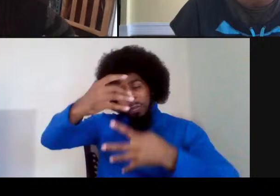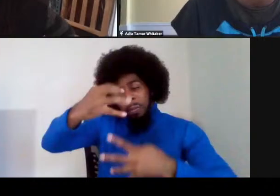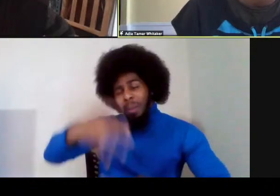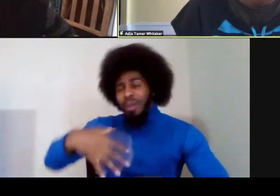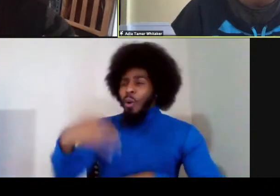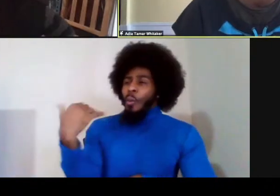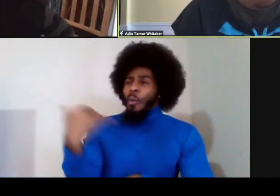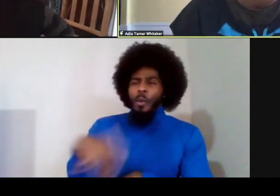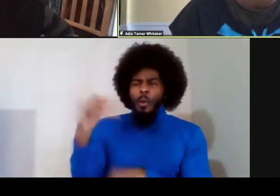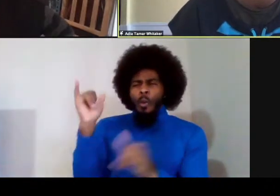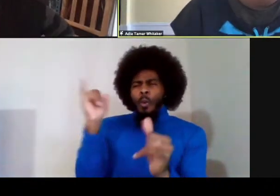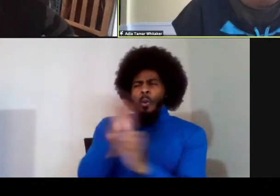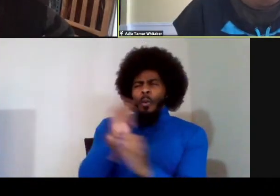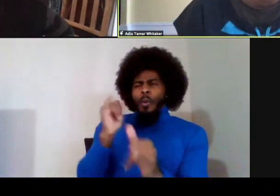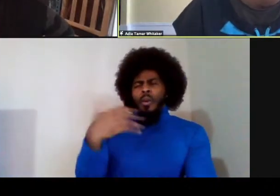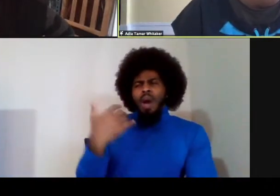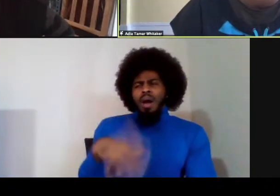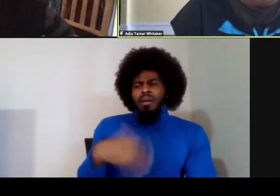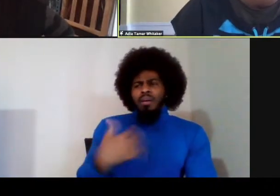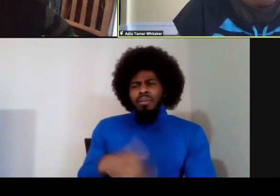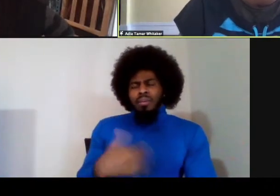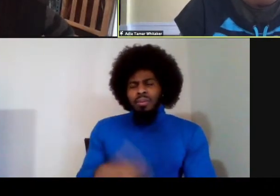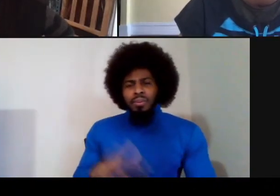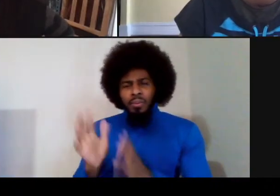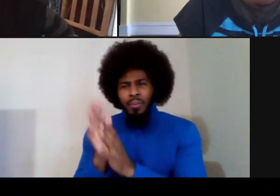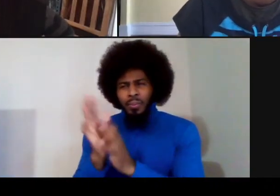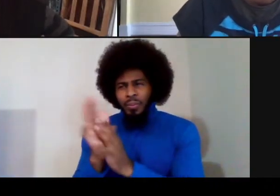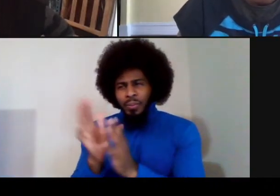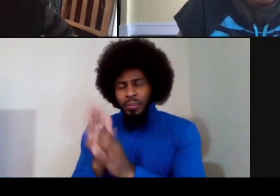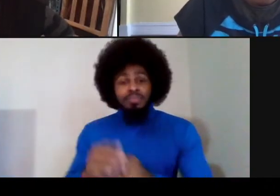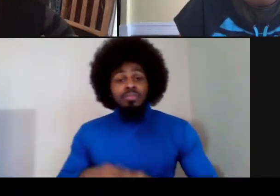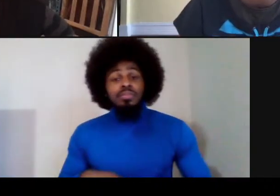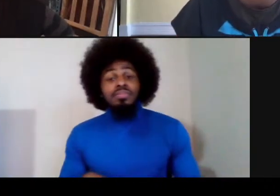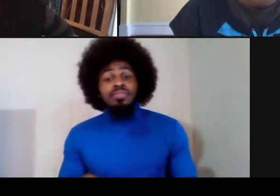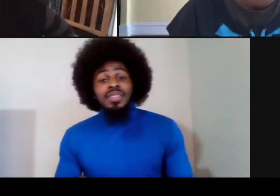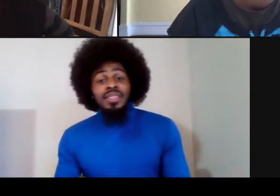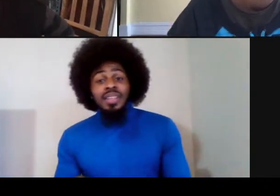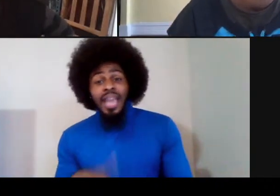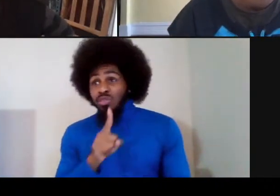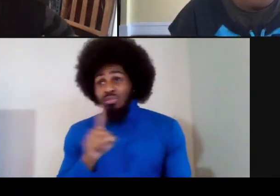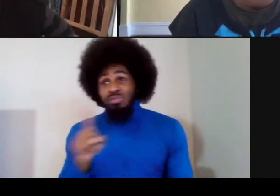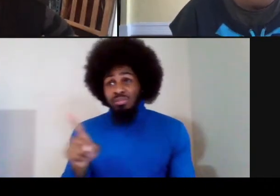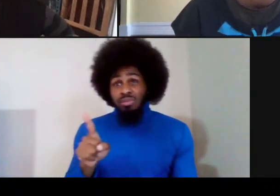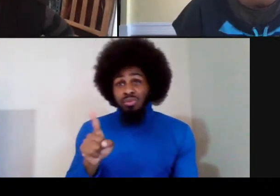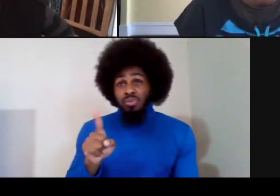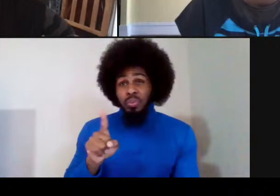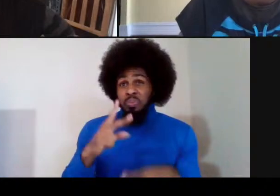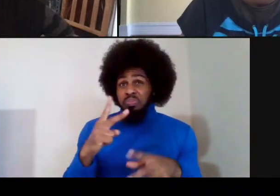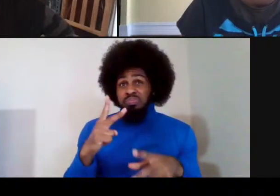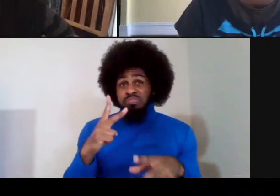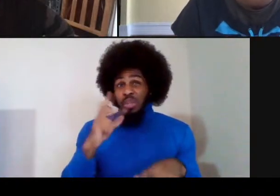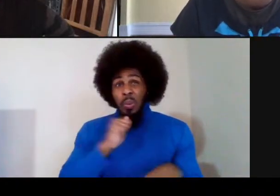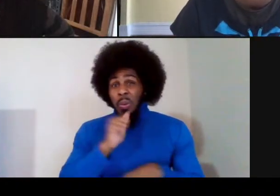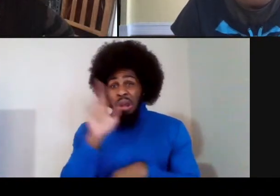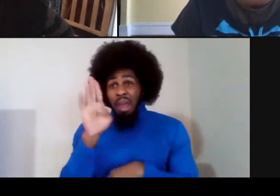No, it's the people. It's, what'd you say? It's the people. It's the people.